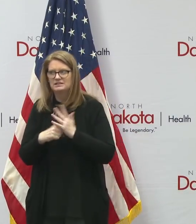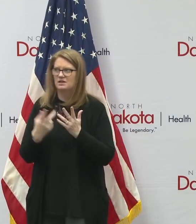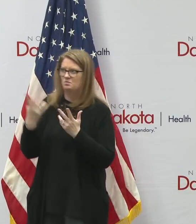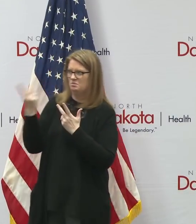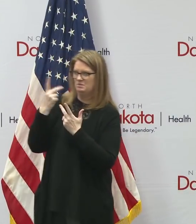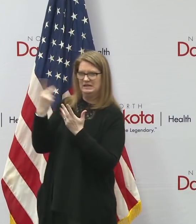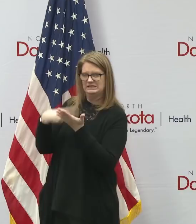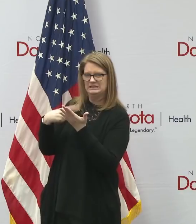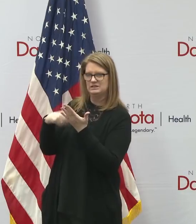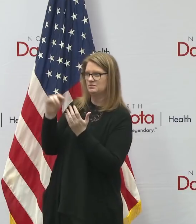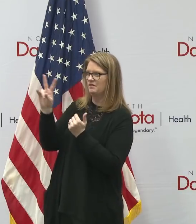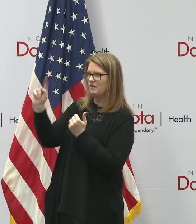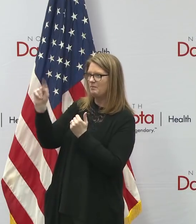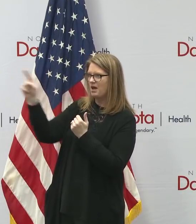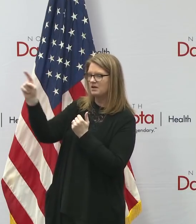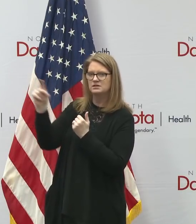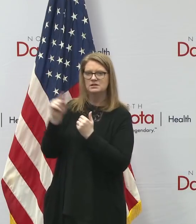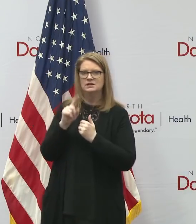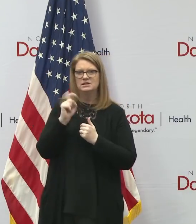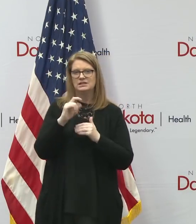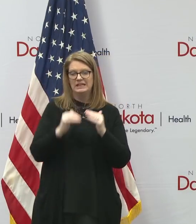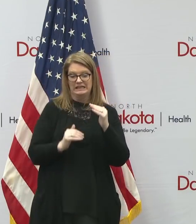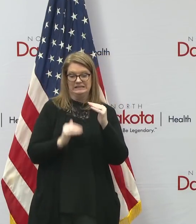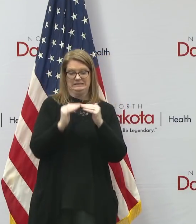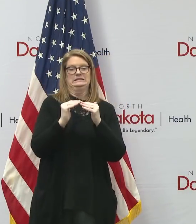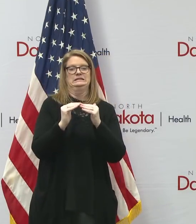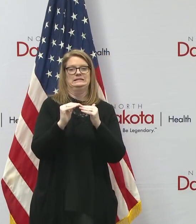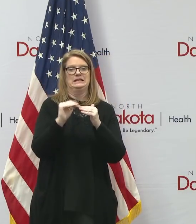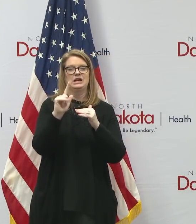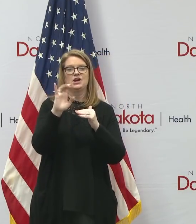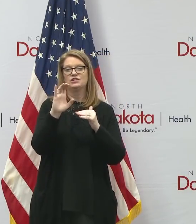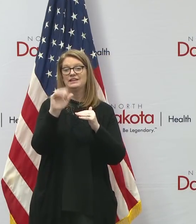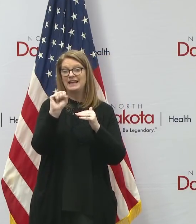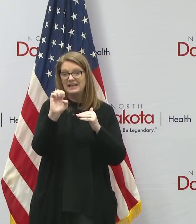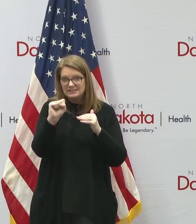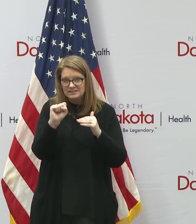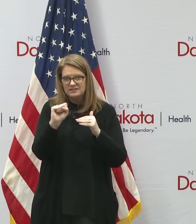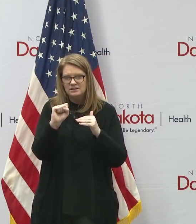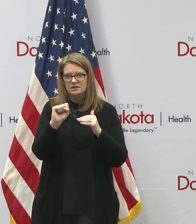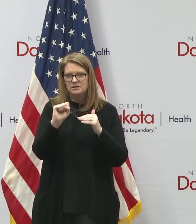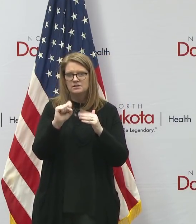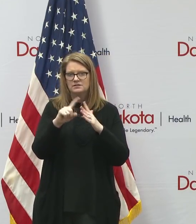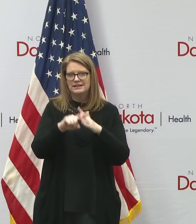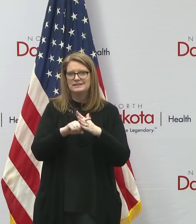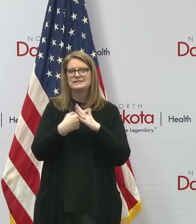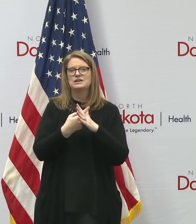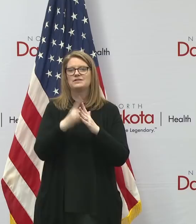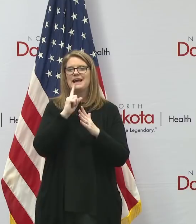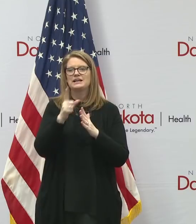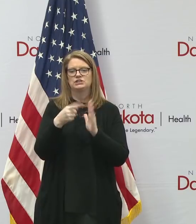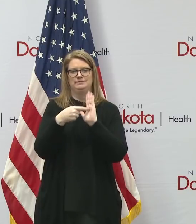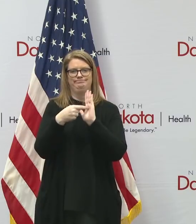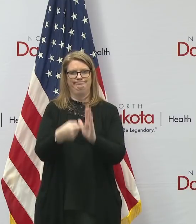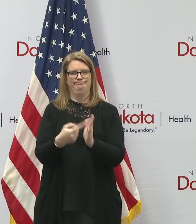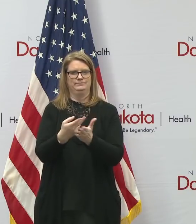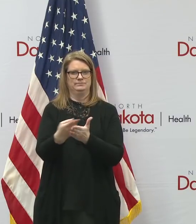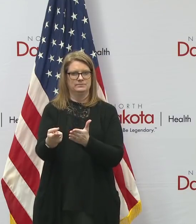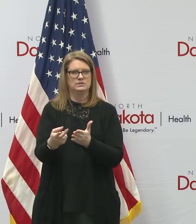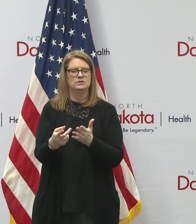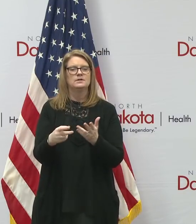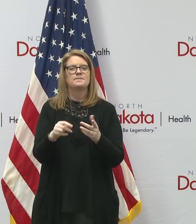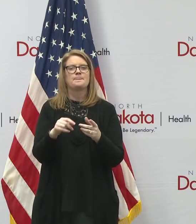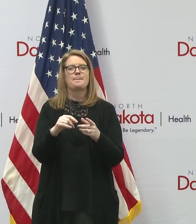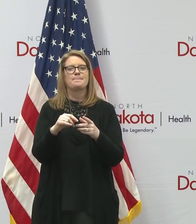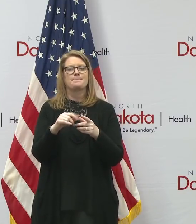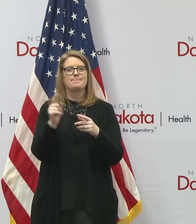they said, you know what, you got to get to 100 cases before the models really start to give some level of fidelity. So again, we're planning against the worst